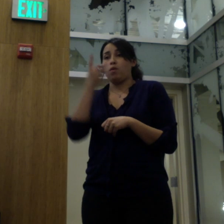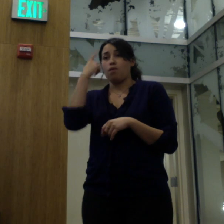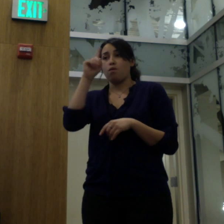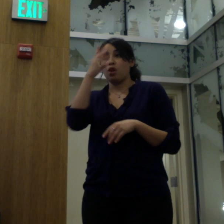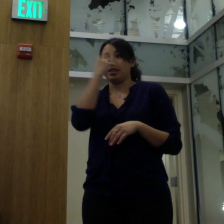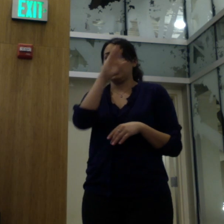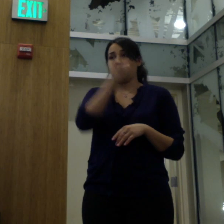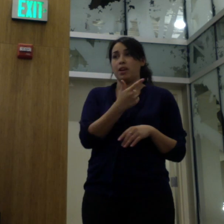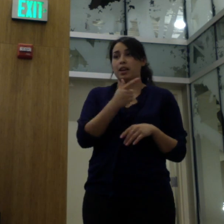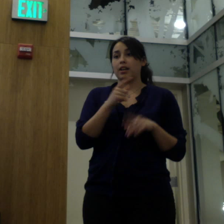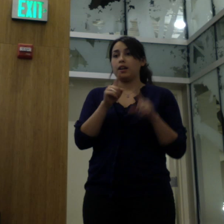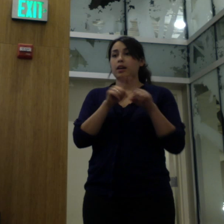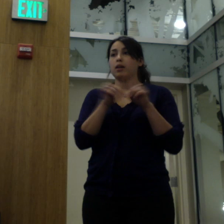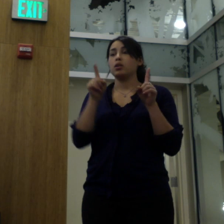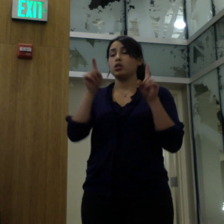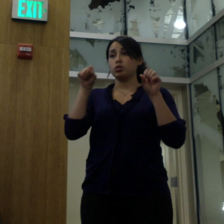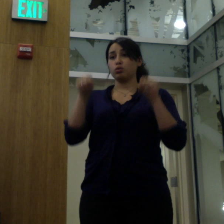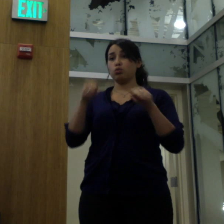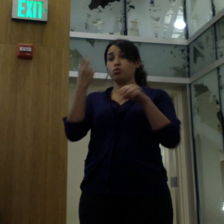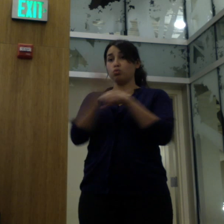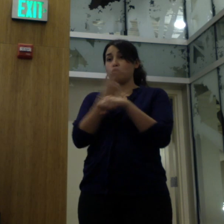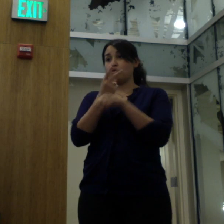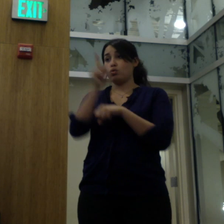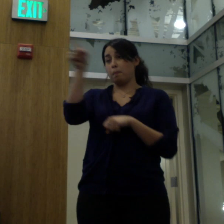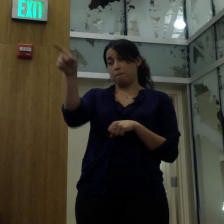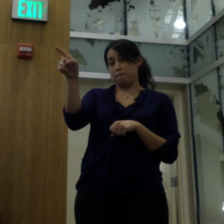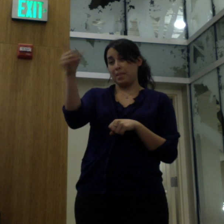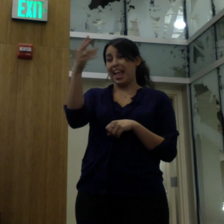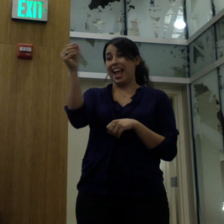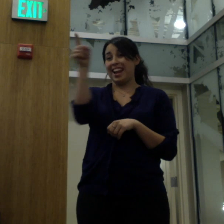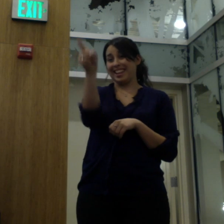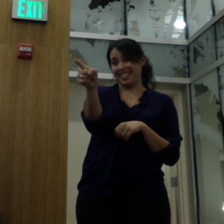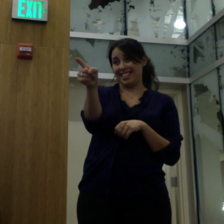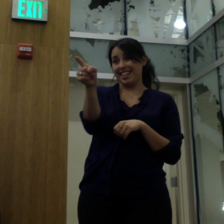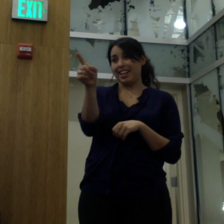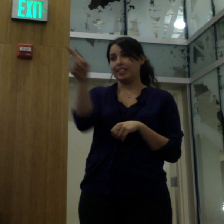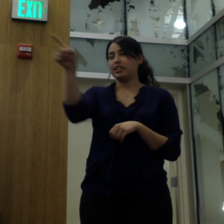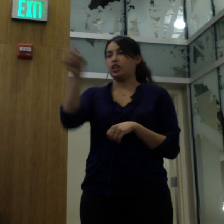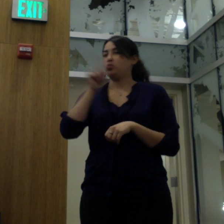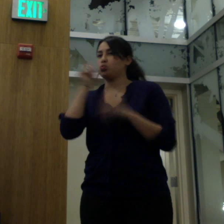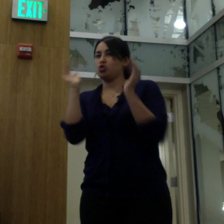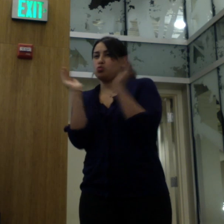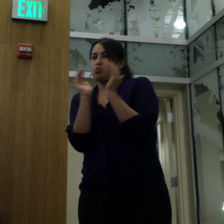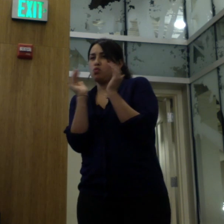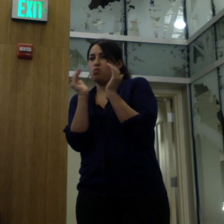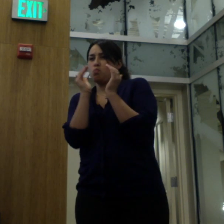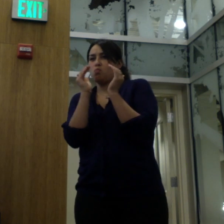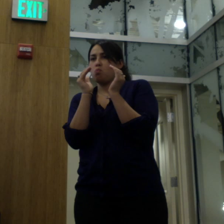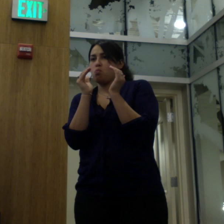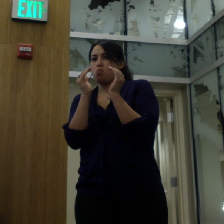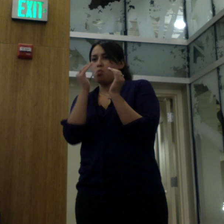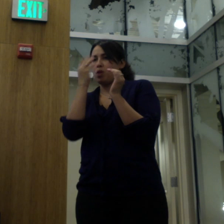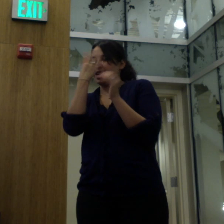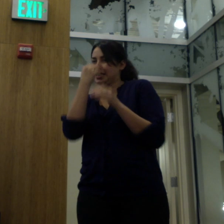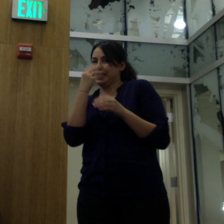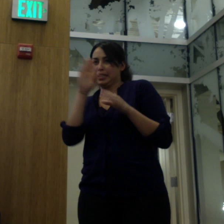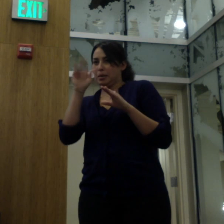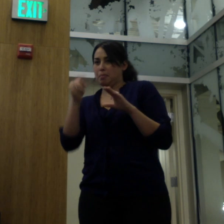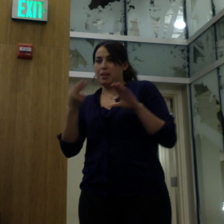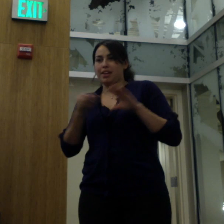can use this in conjunction with that. That's a pretty small little sleep unit. Okay, it's going to keep you